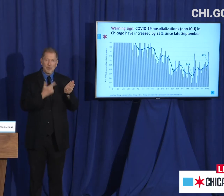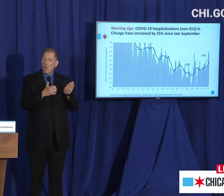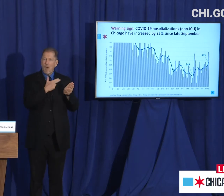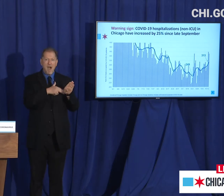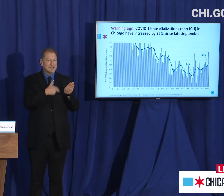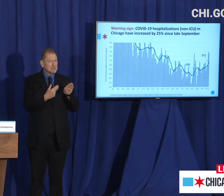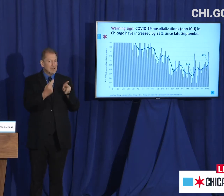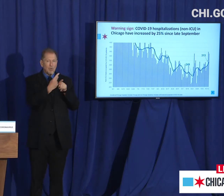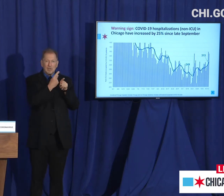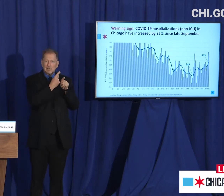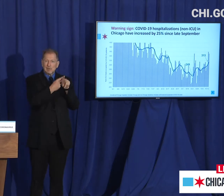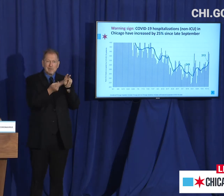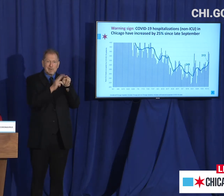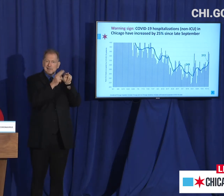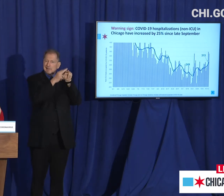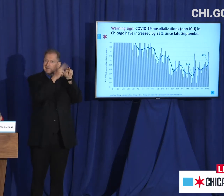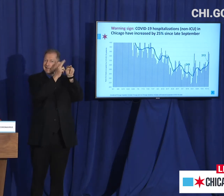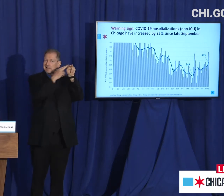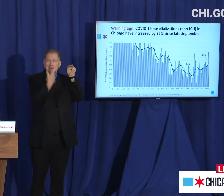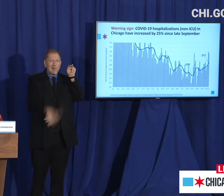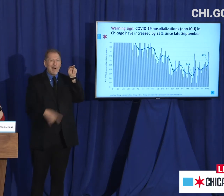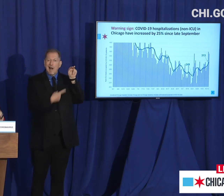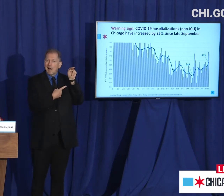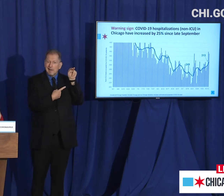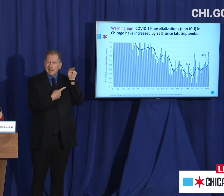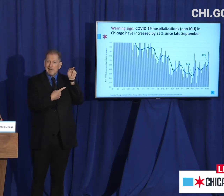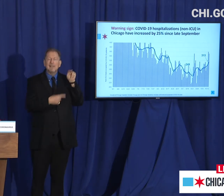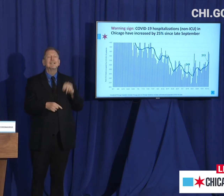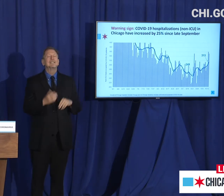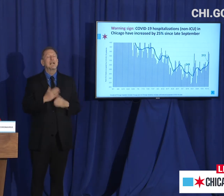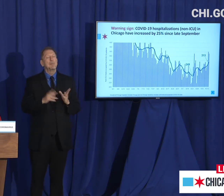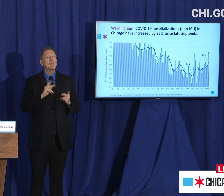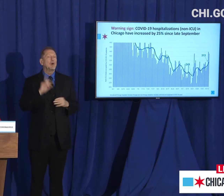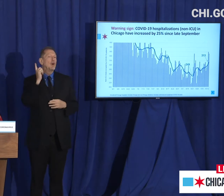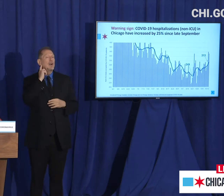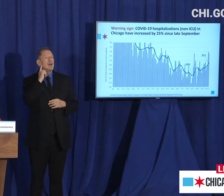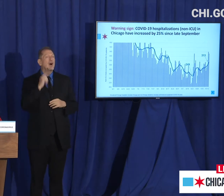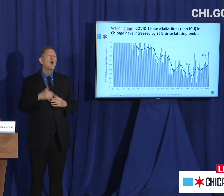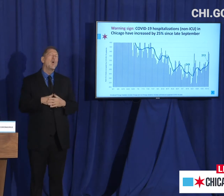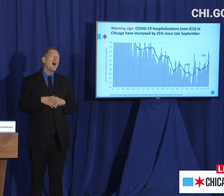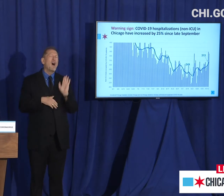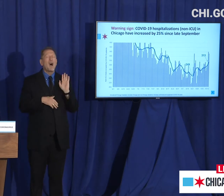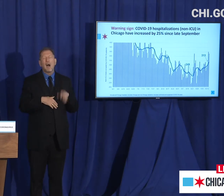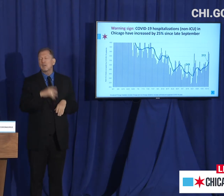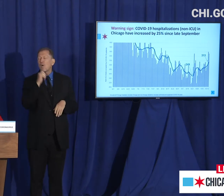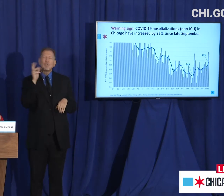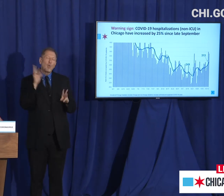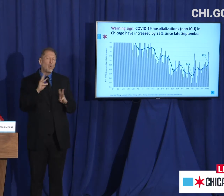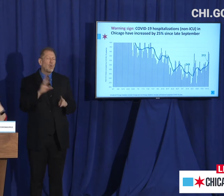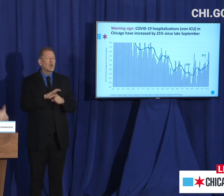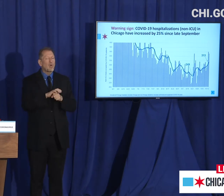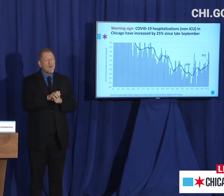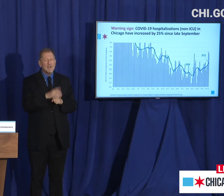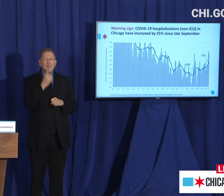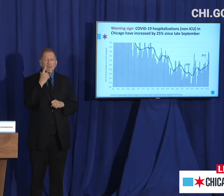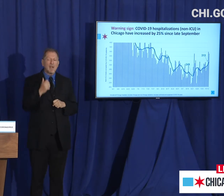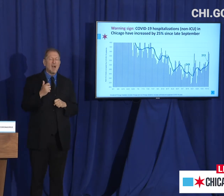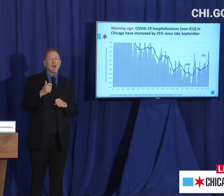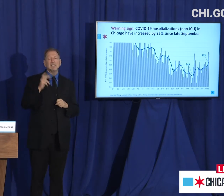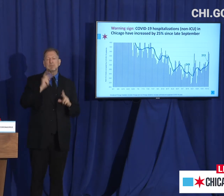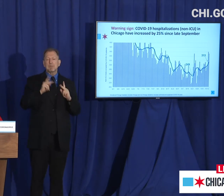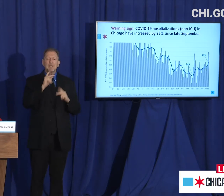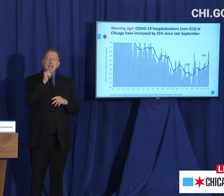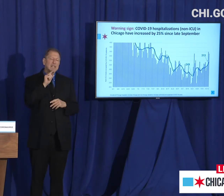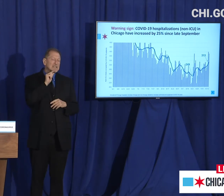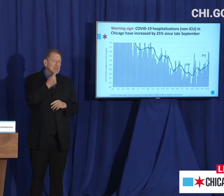increases going with hospitalizations. And so again, if you hear people saying we don't have to worry about COVID because people are not getting